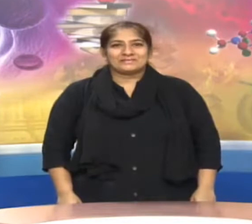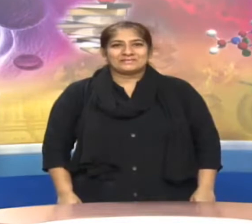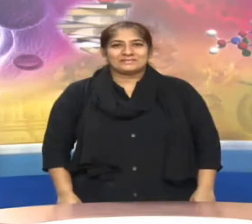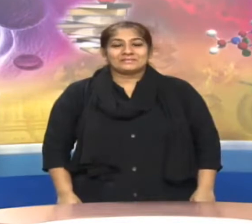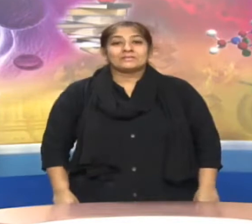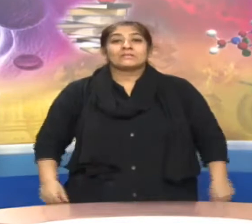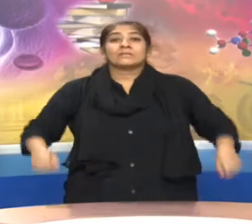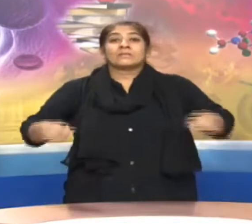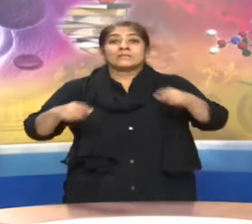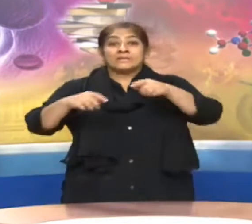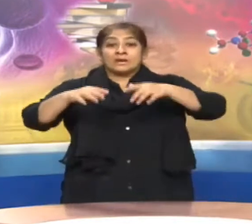better.